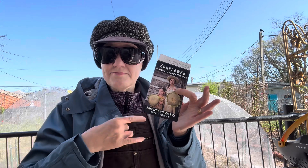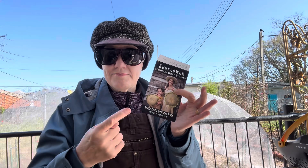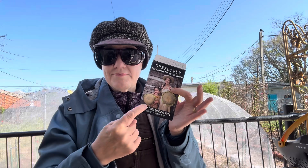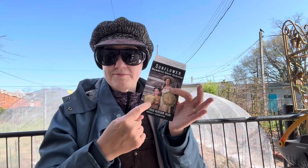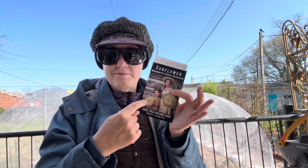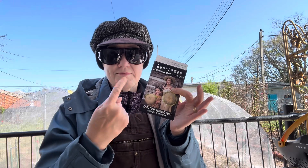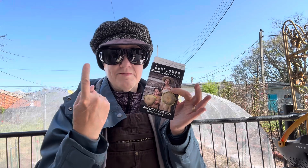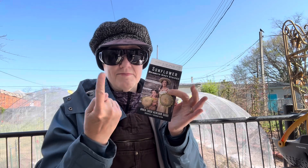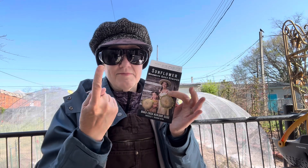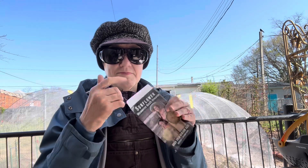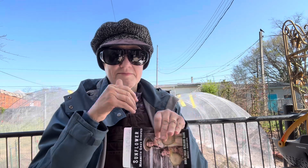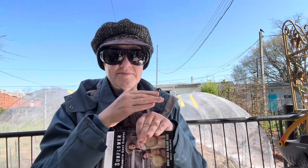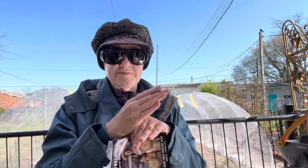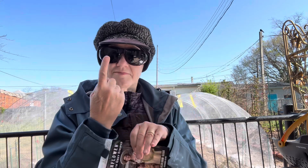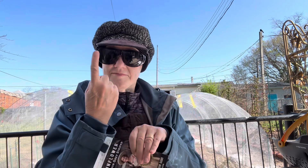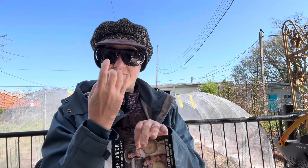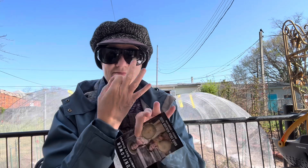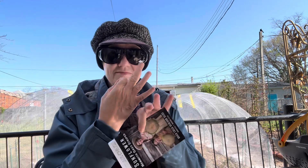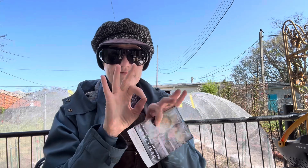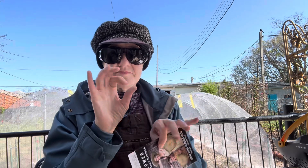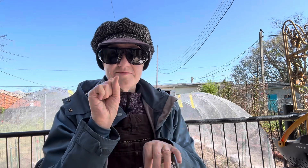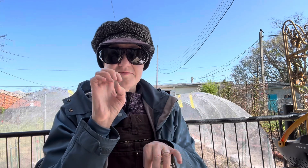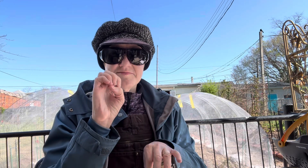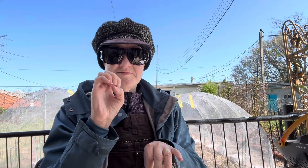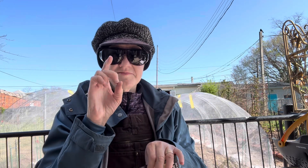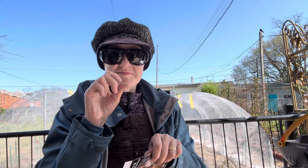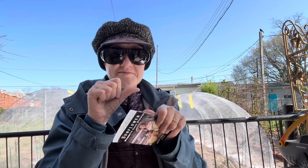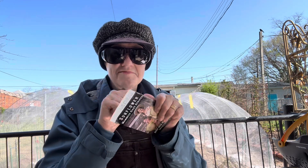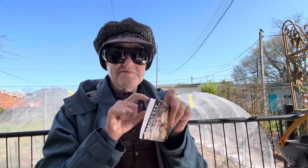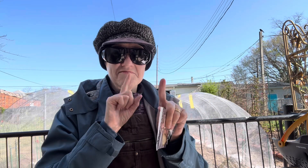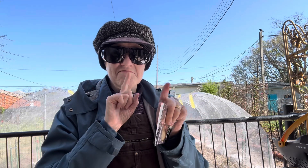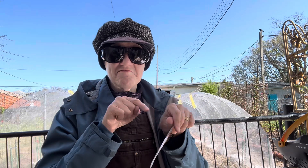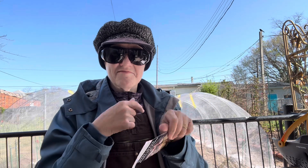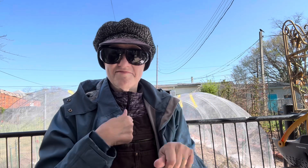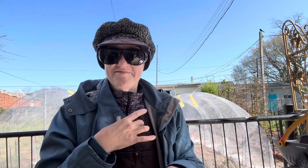I like that this company always sends you one free pack of seeds.